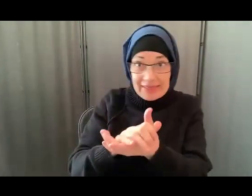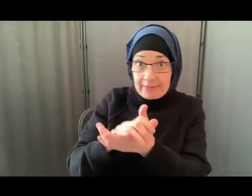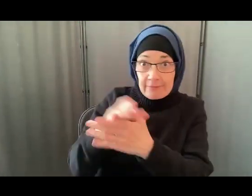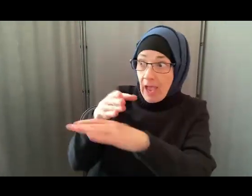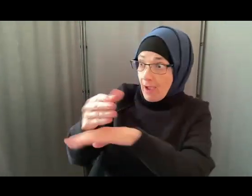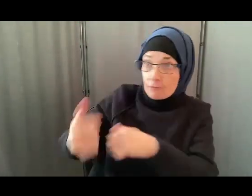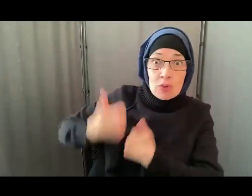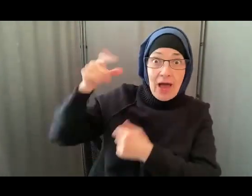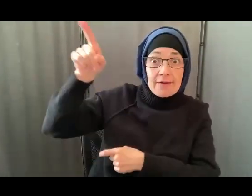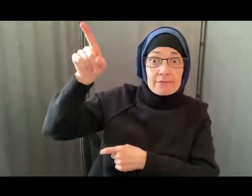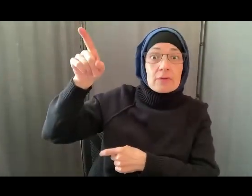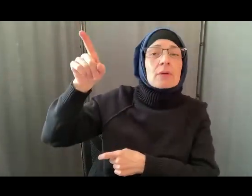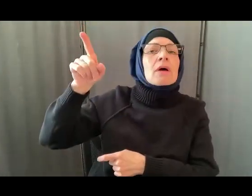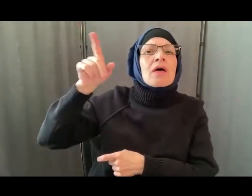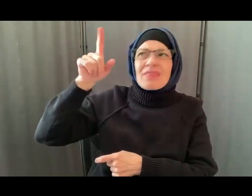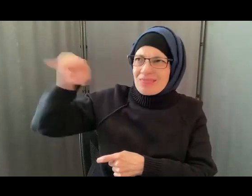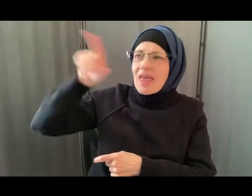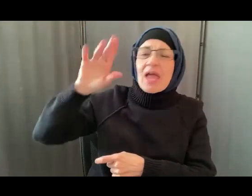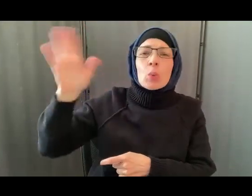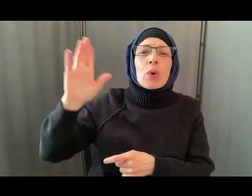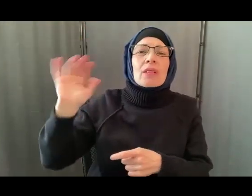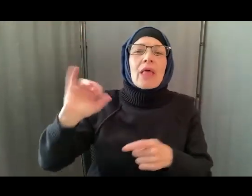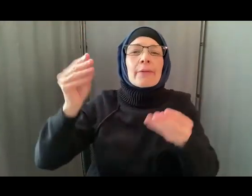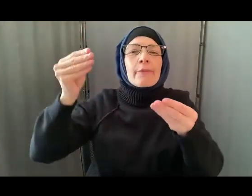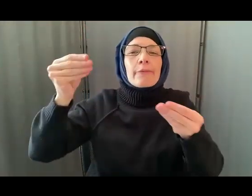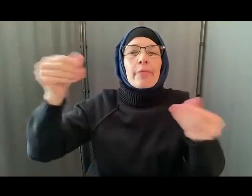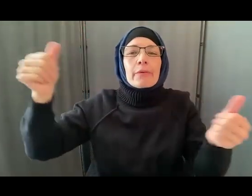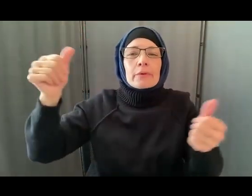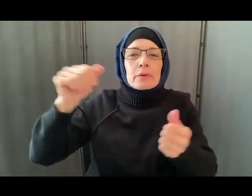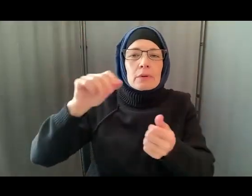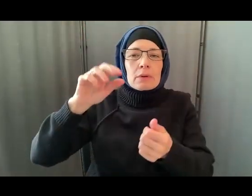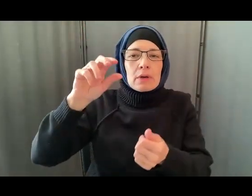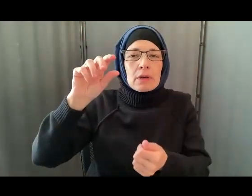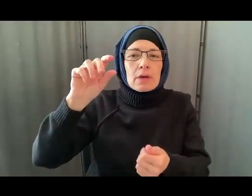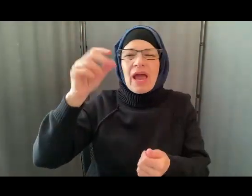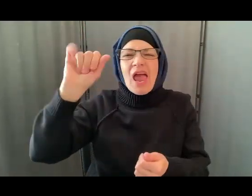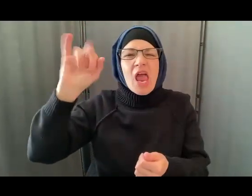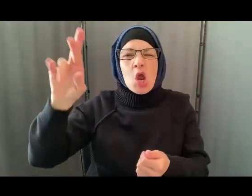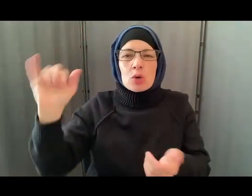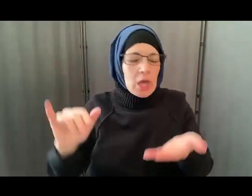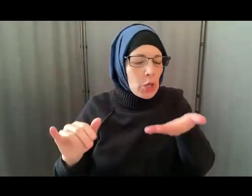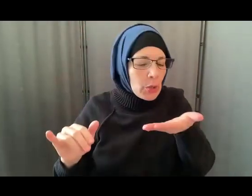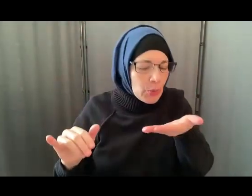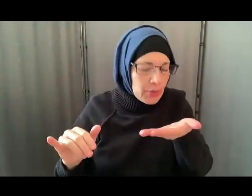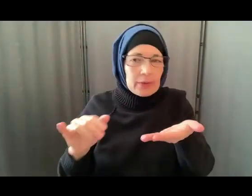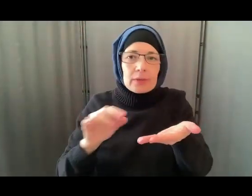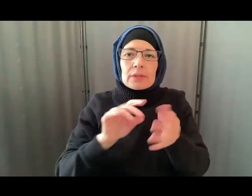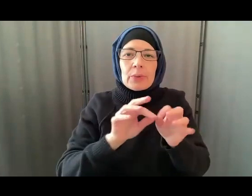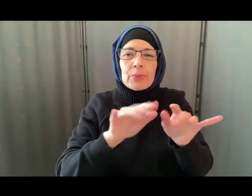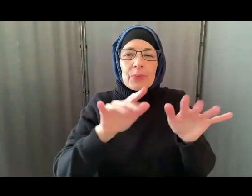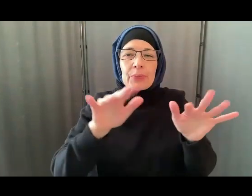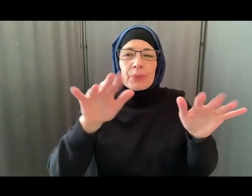blown away into thin air. That's exactly what the zero is in a sign